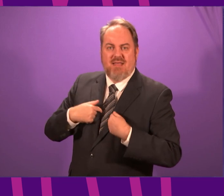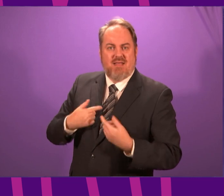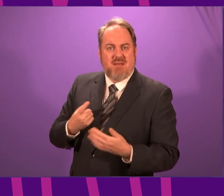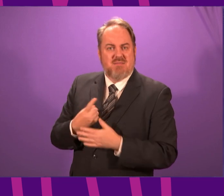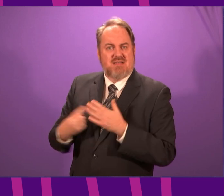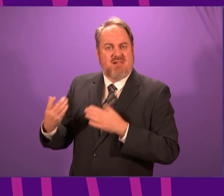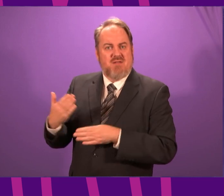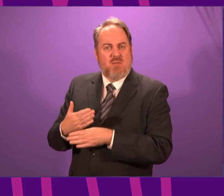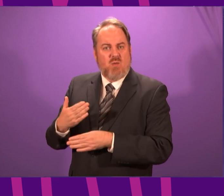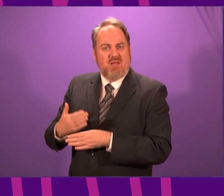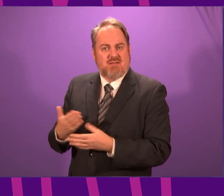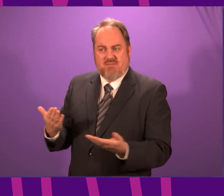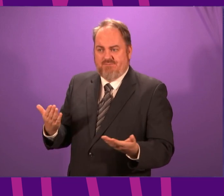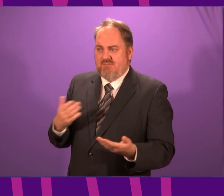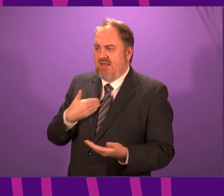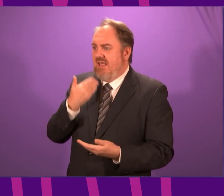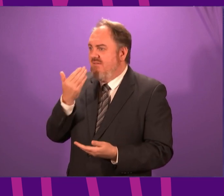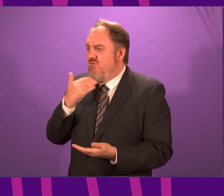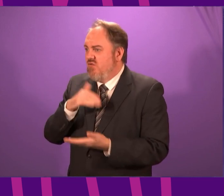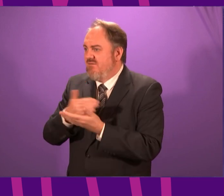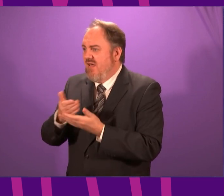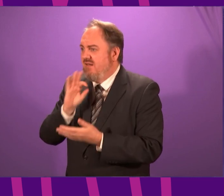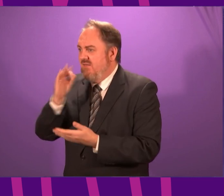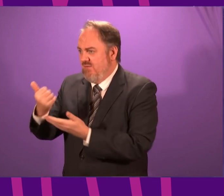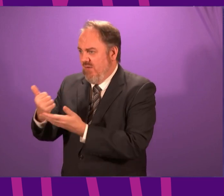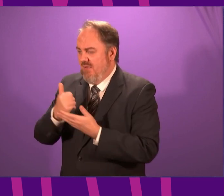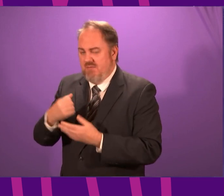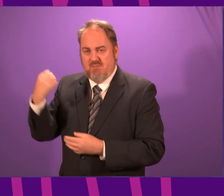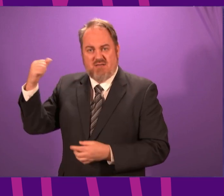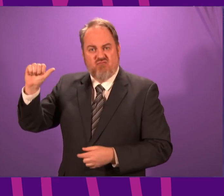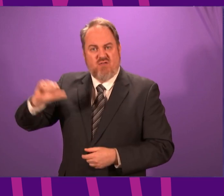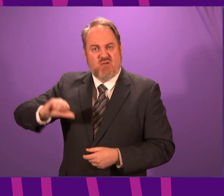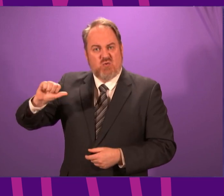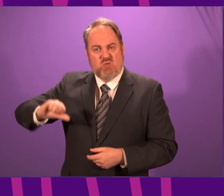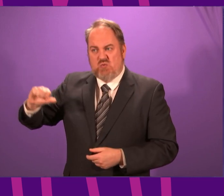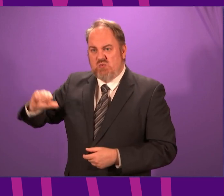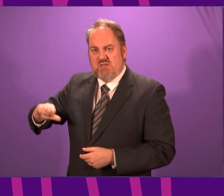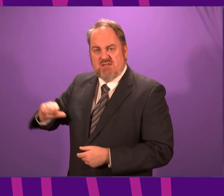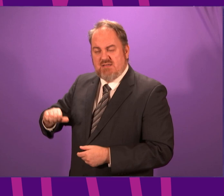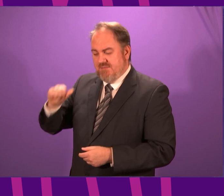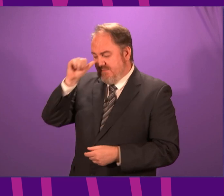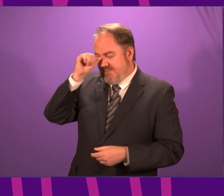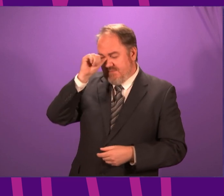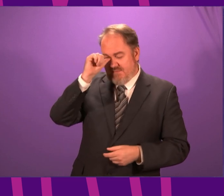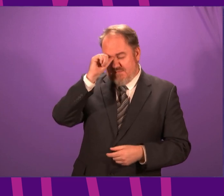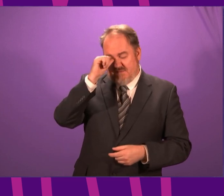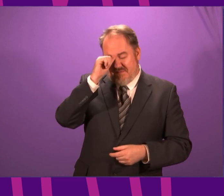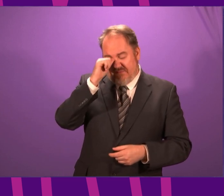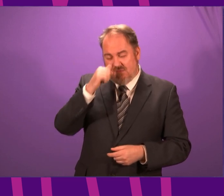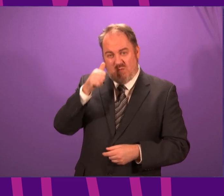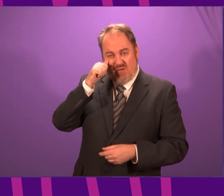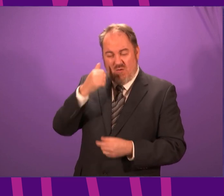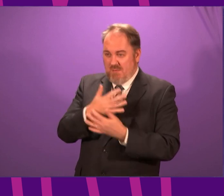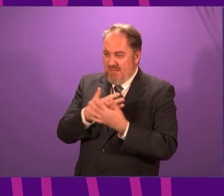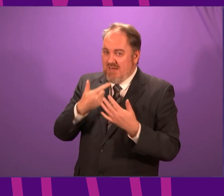every fund he has applied for has turned him down. He needs that support. He's one of the many that's been missed.